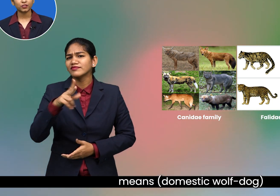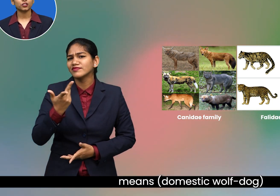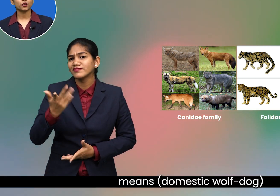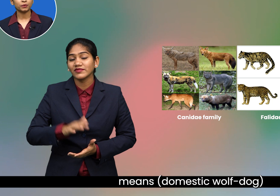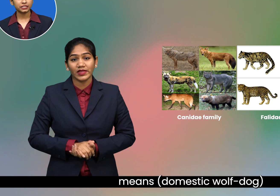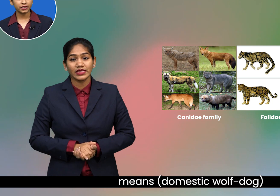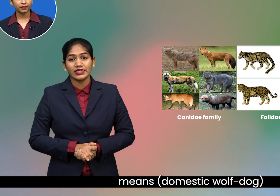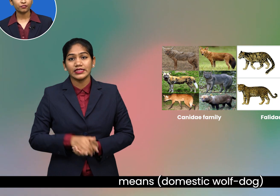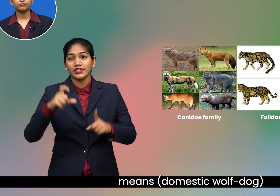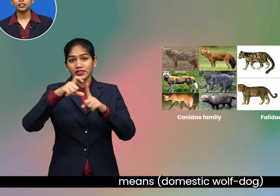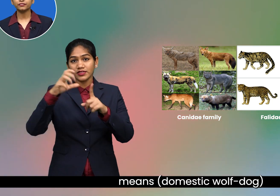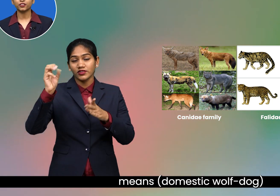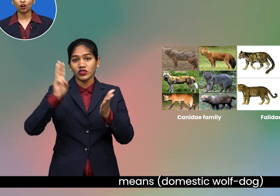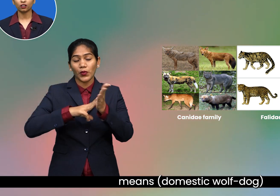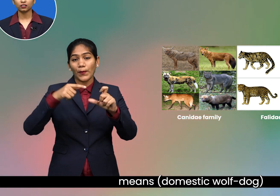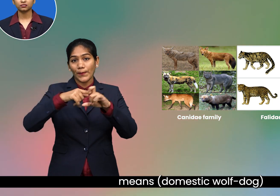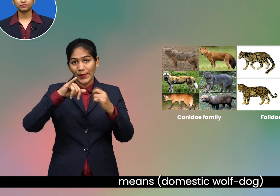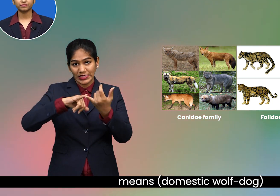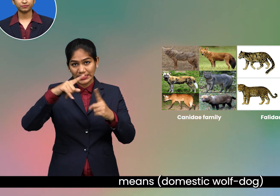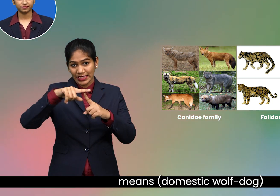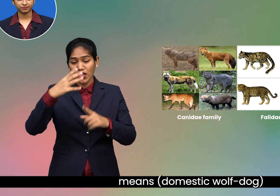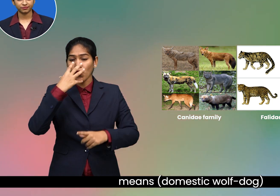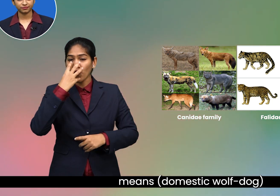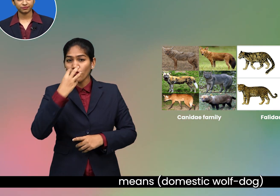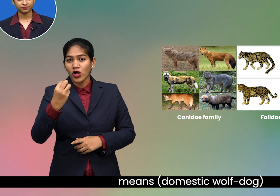means domestic wolf dog.